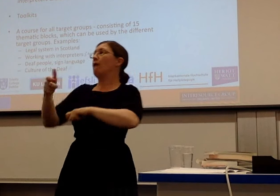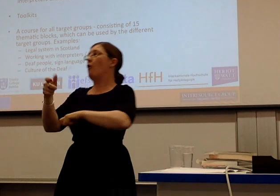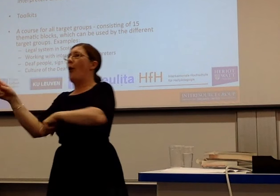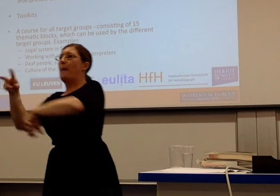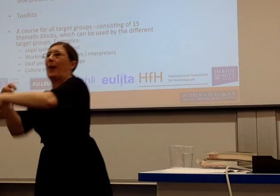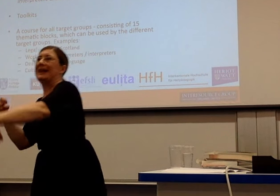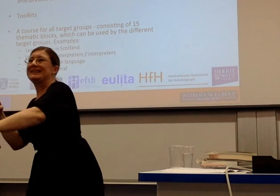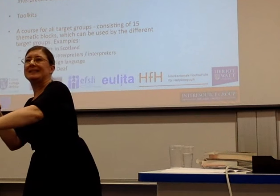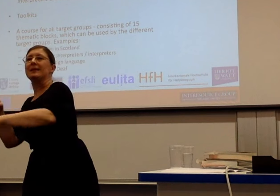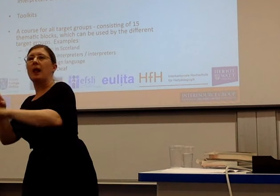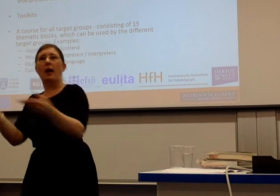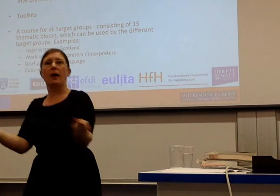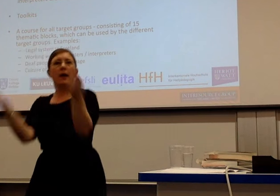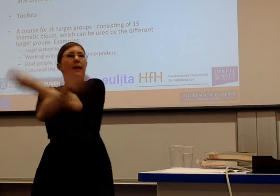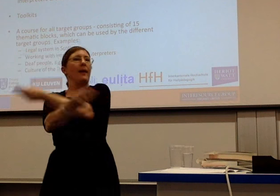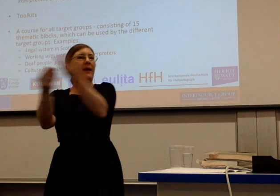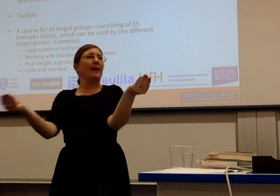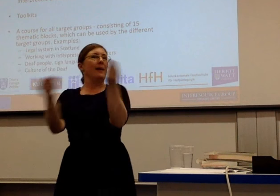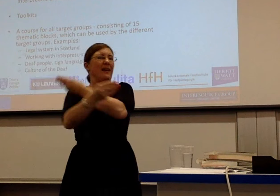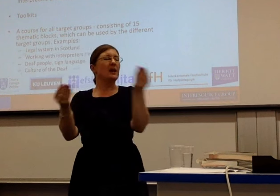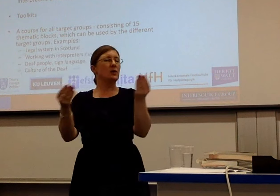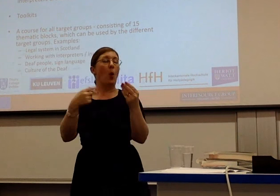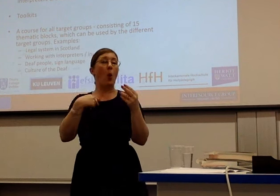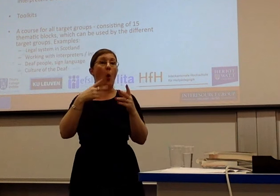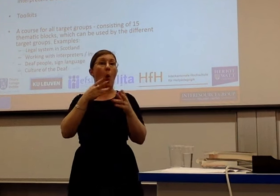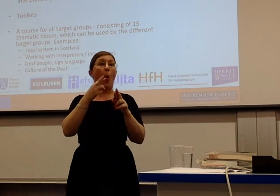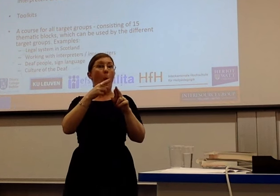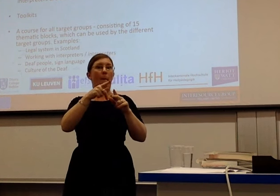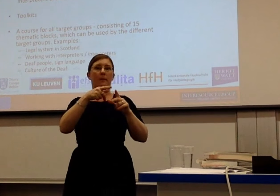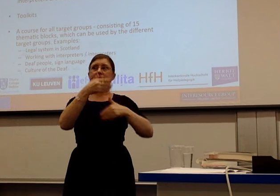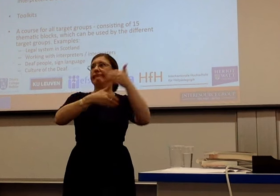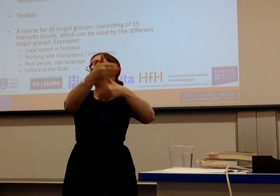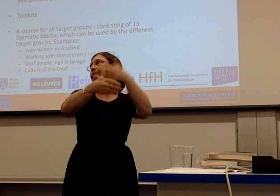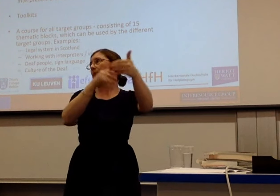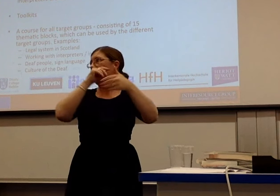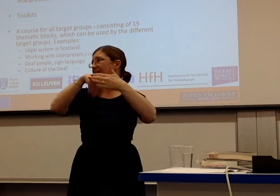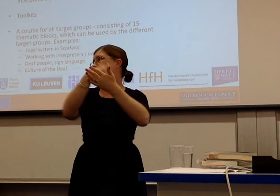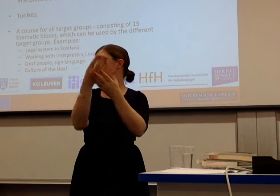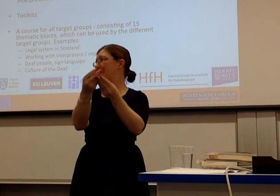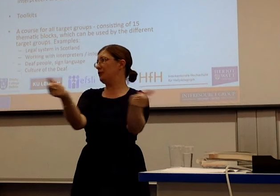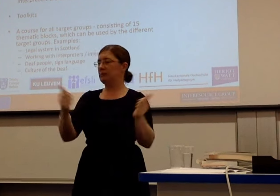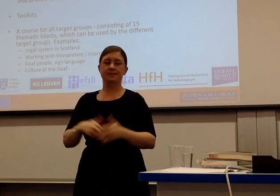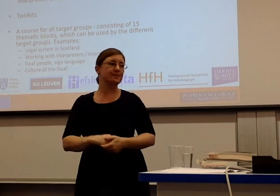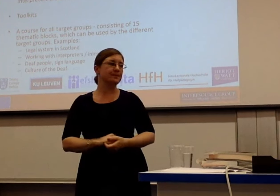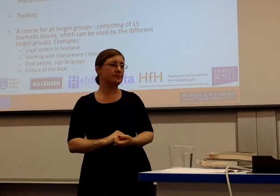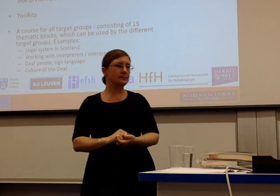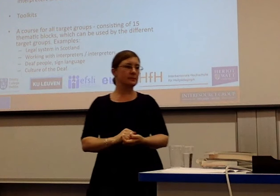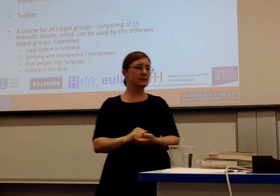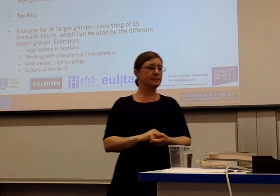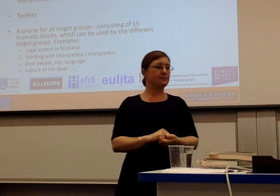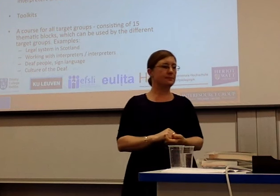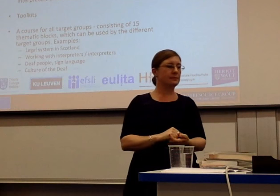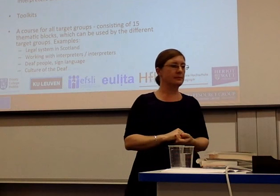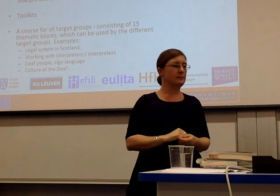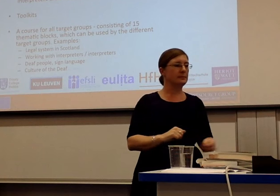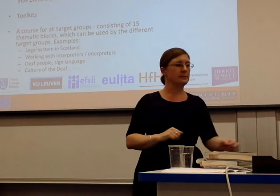about the deaf community for police officers, and sharing information between all stakeholder groups. So that's something we're working on, is